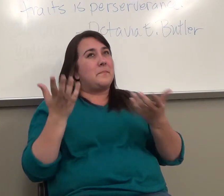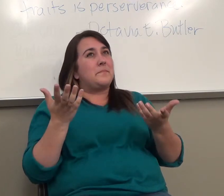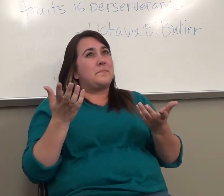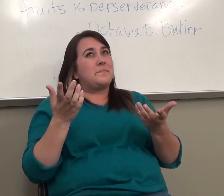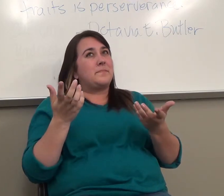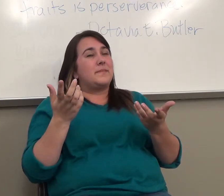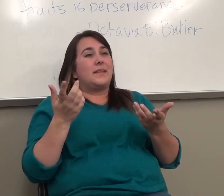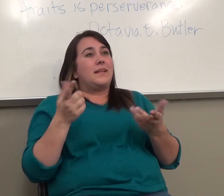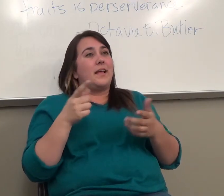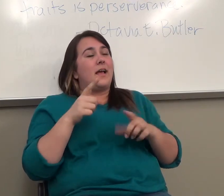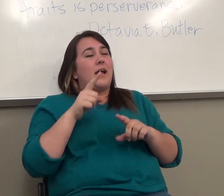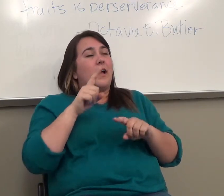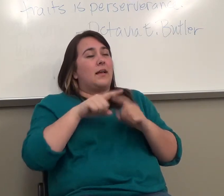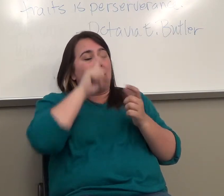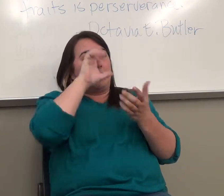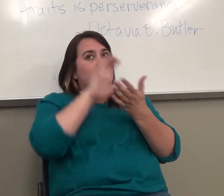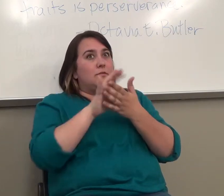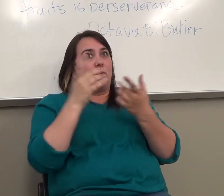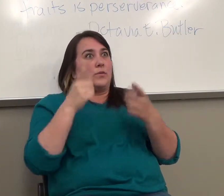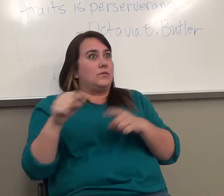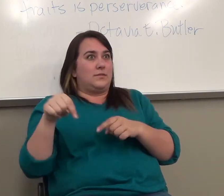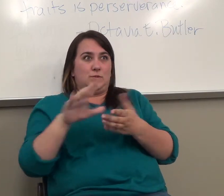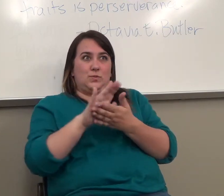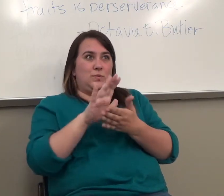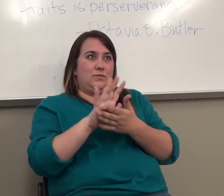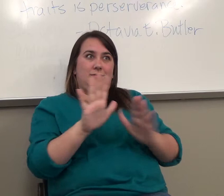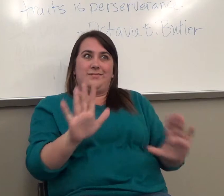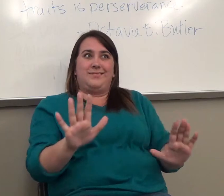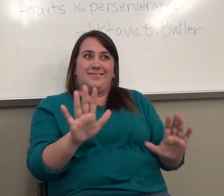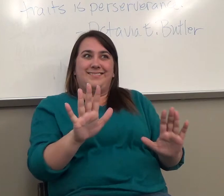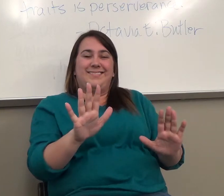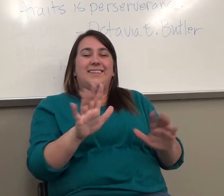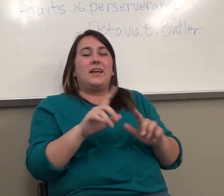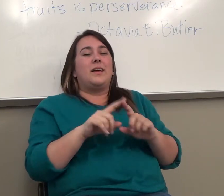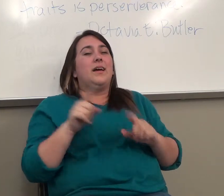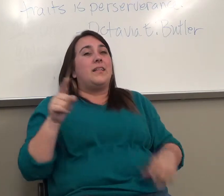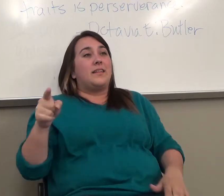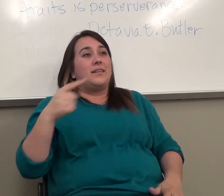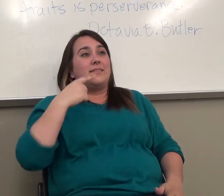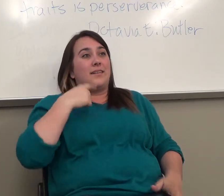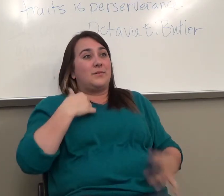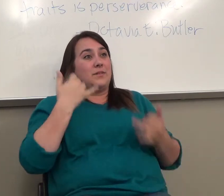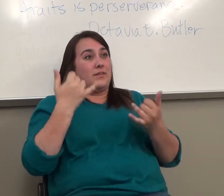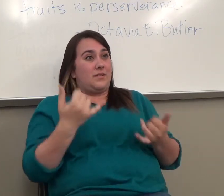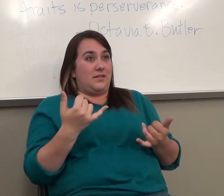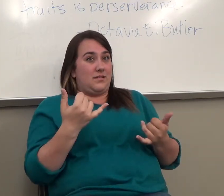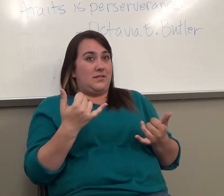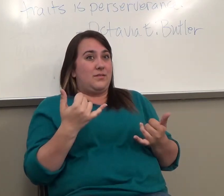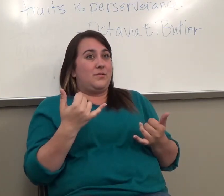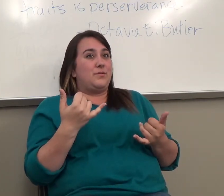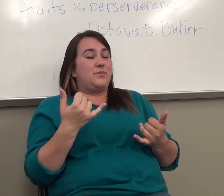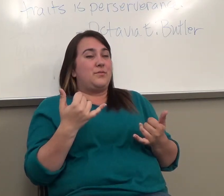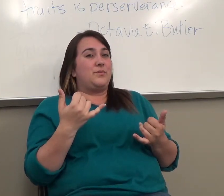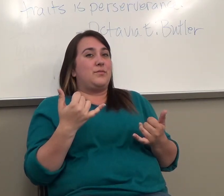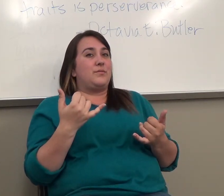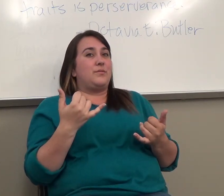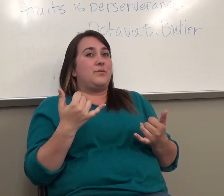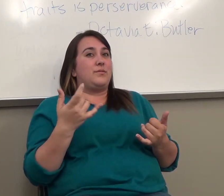You just can't believe what goes on in this school. They're saying now that they're not going to give me